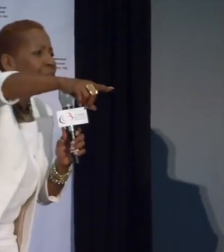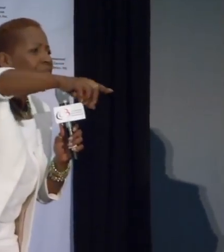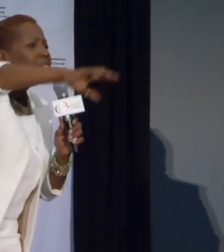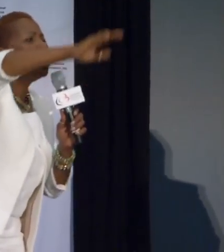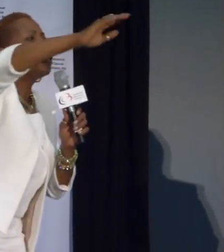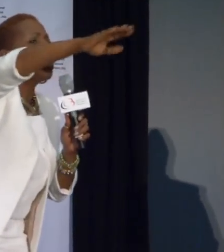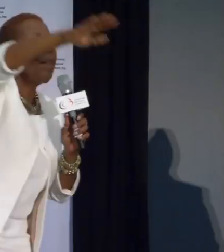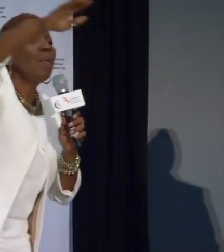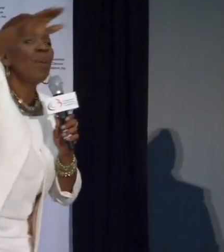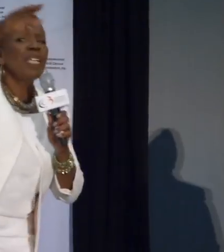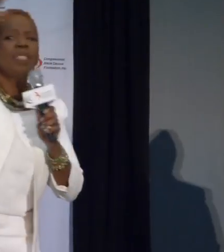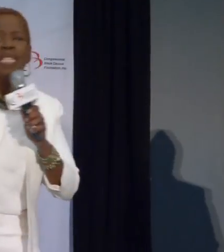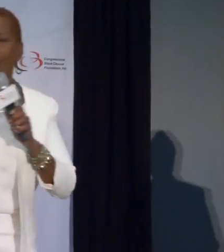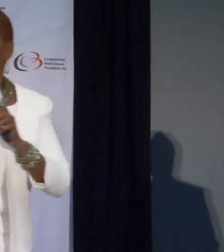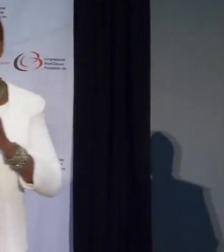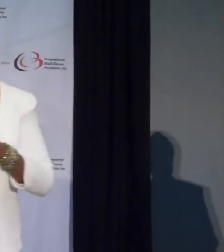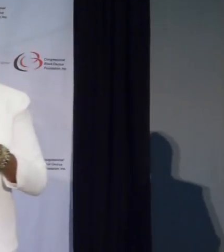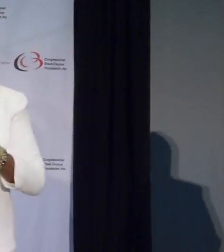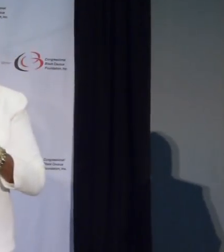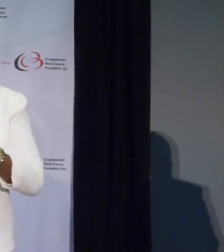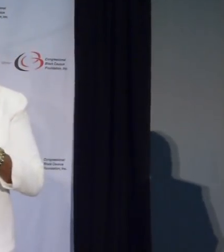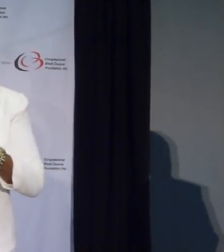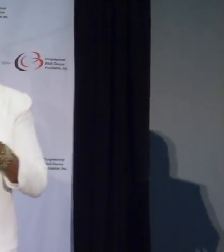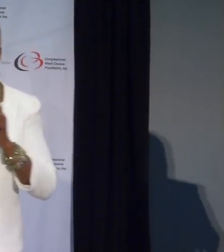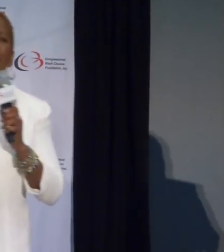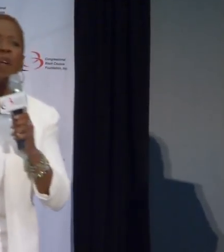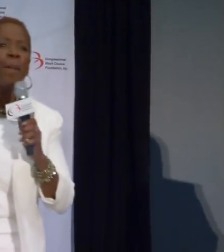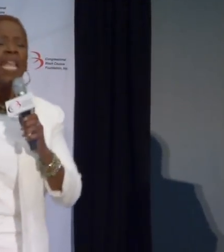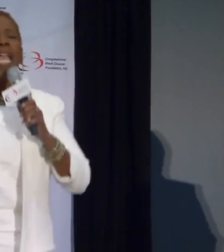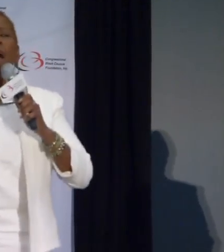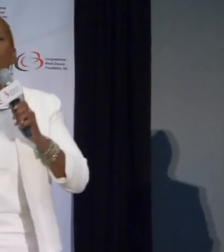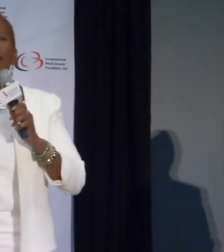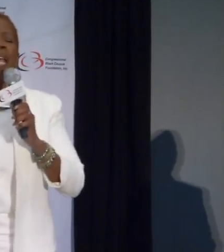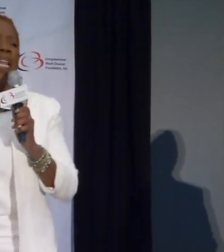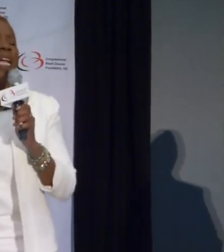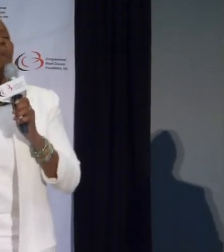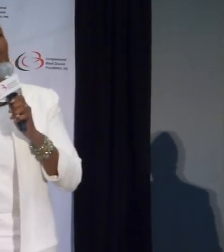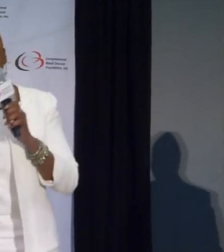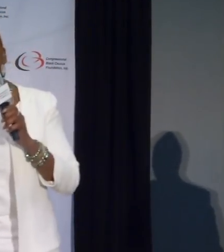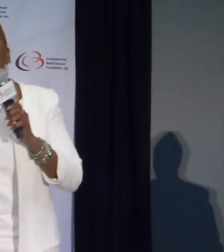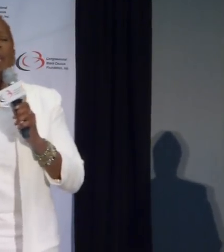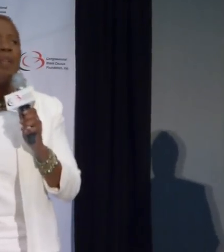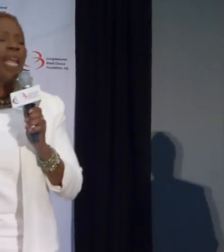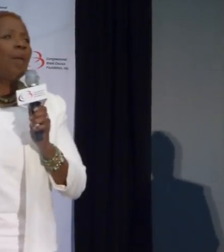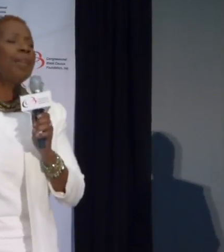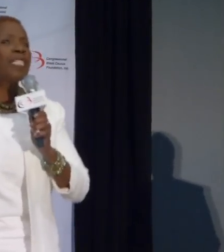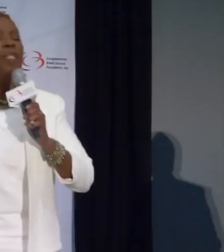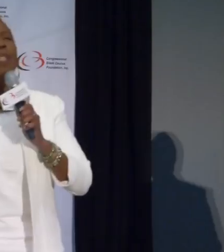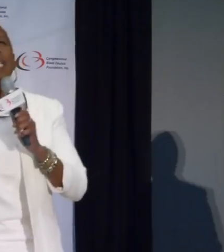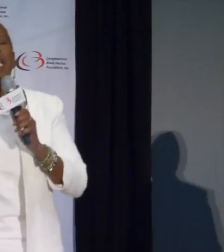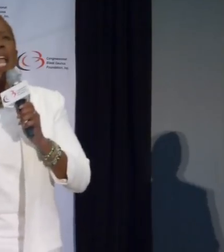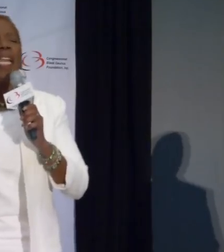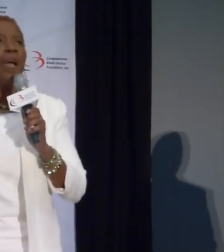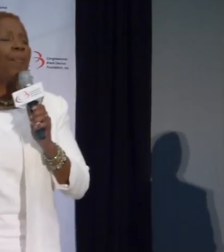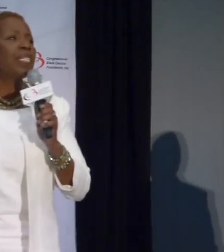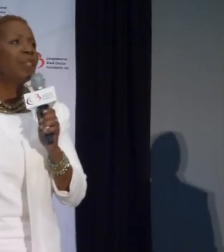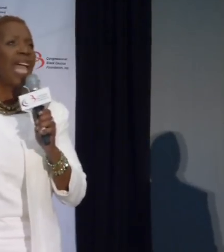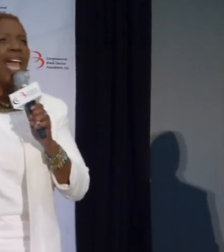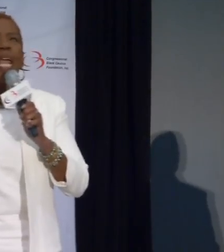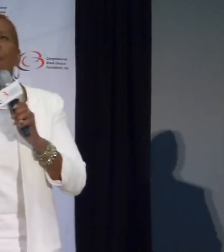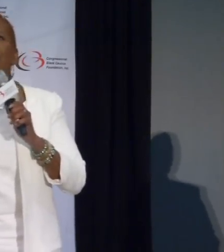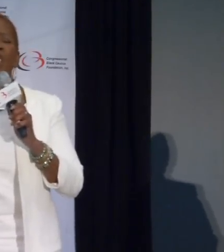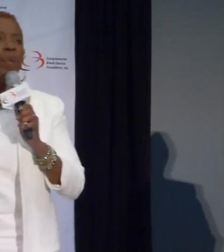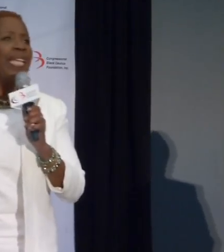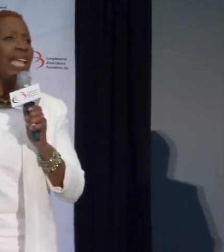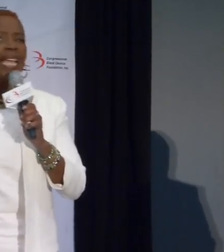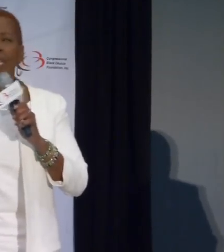you to determine what you see as possibilities. When people call me, oh, Iyanla, we want you to help us do this and help us do